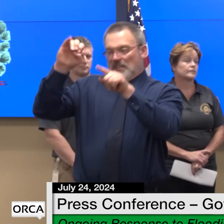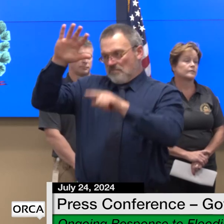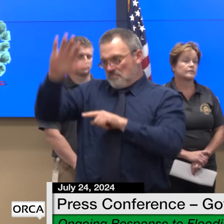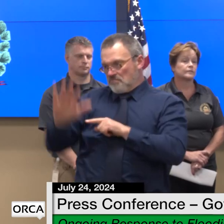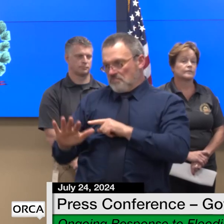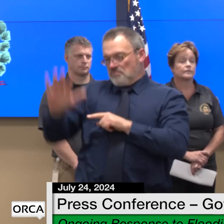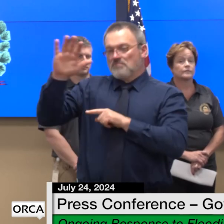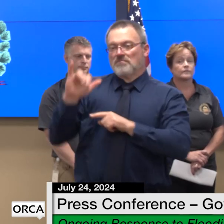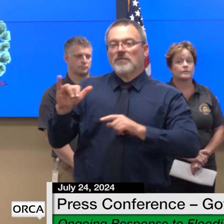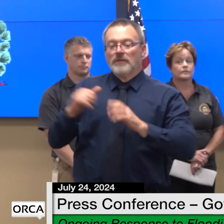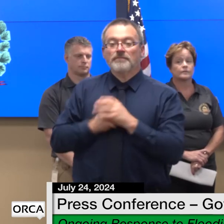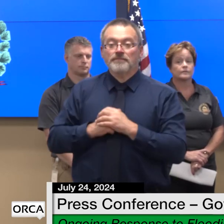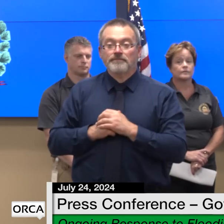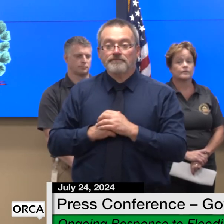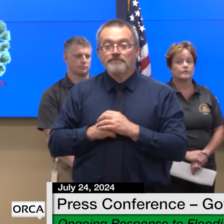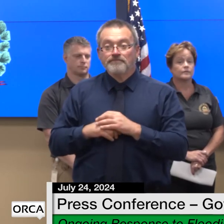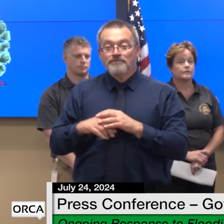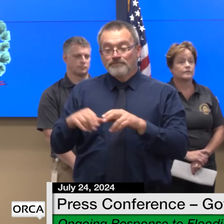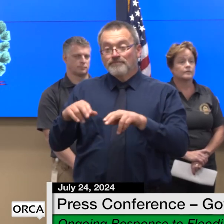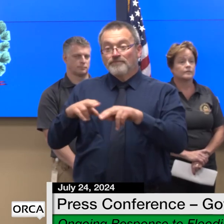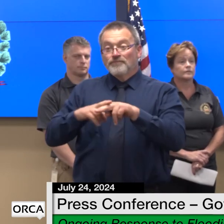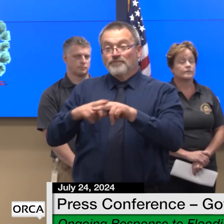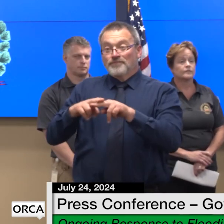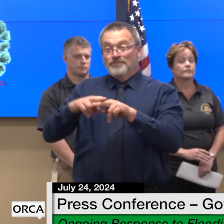Rail trails, the LVRT,